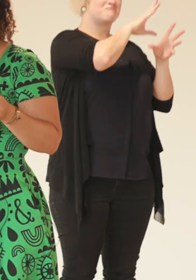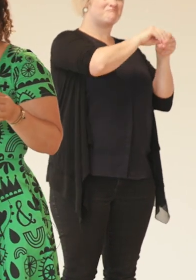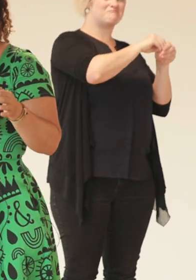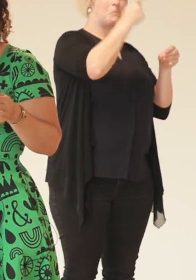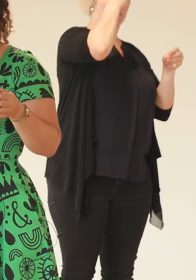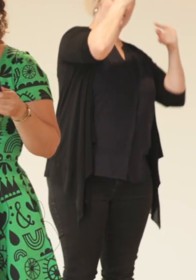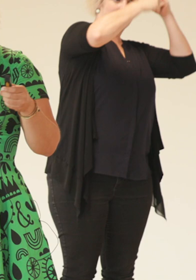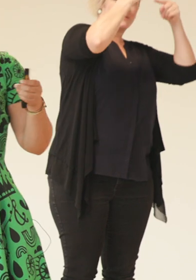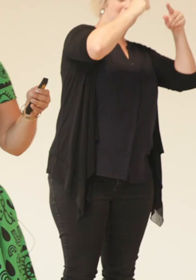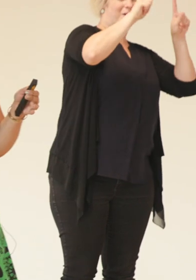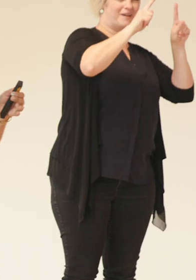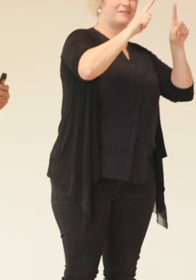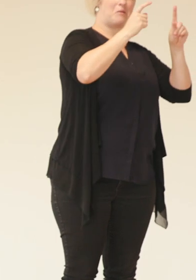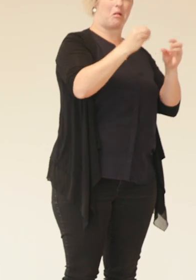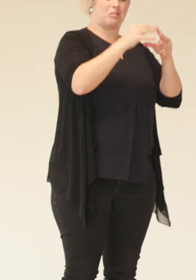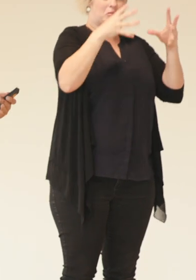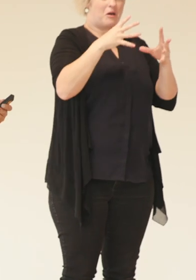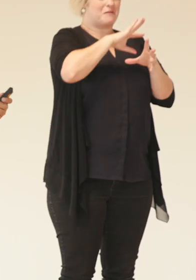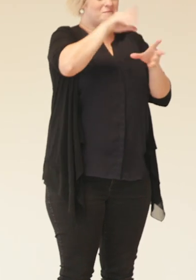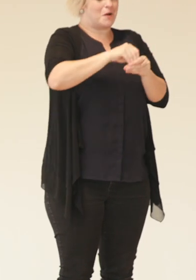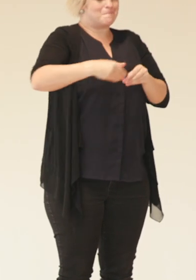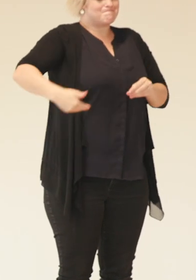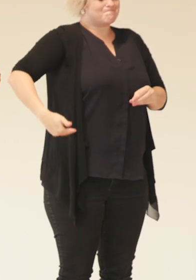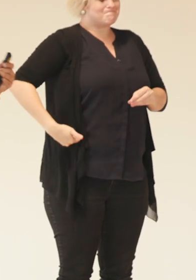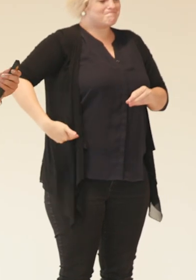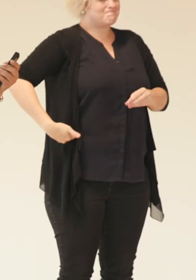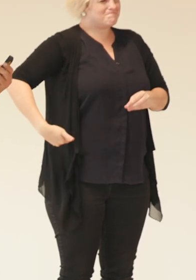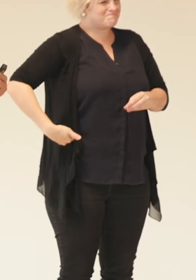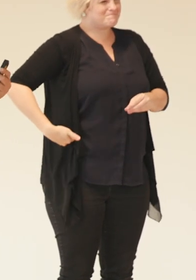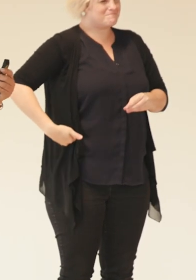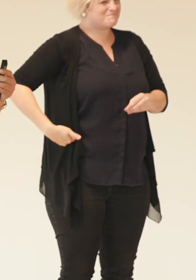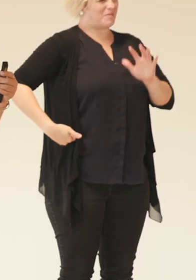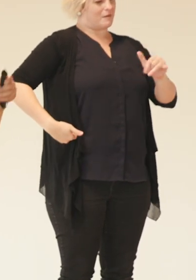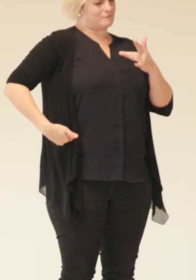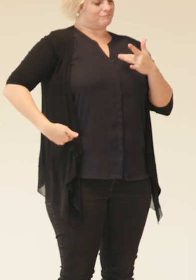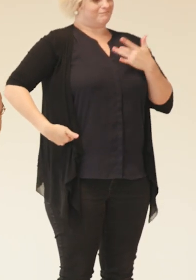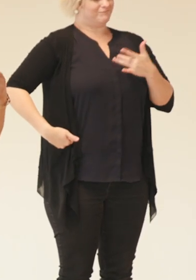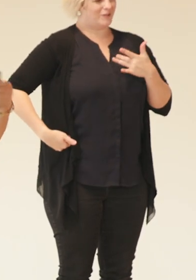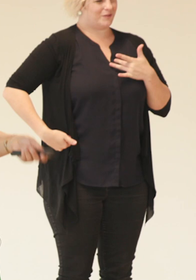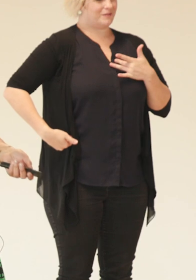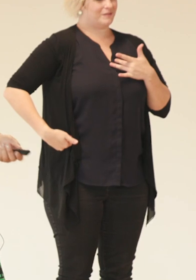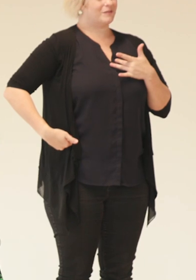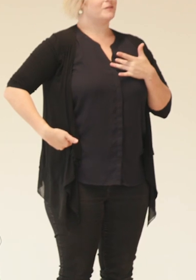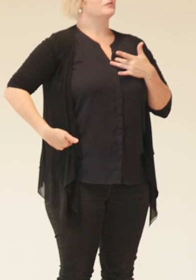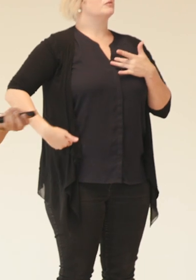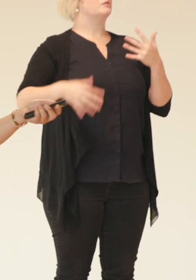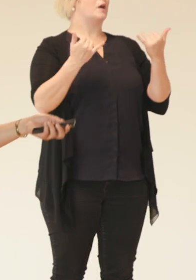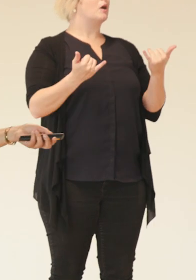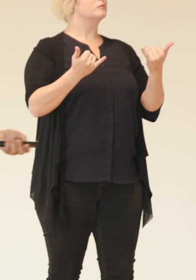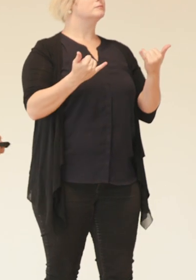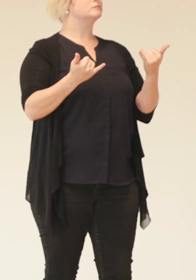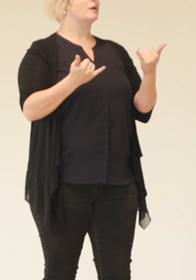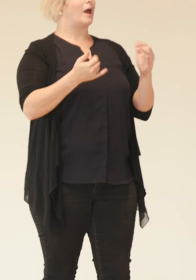But listening is a lot, right? It can be so many things. It doesn't have to necessarily just be sitting and meditating, because that doesn't